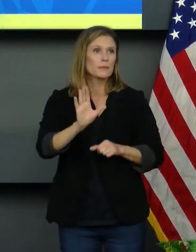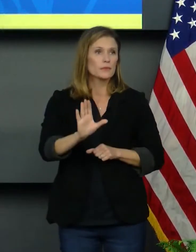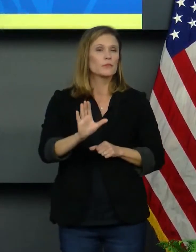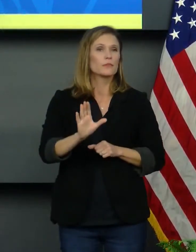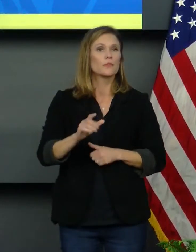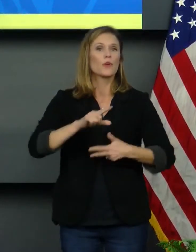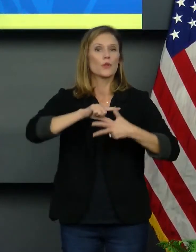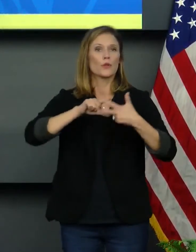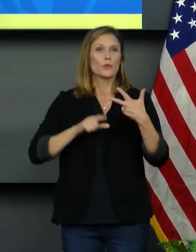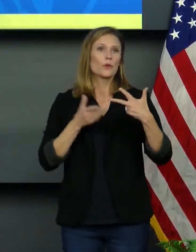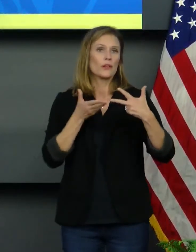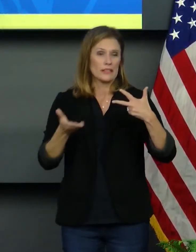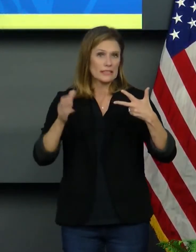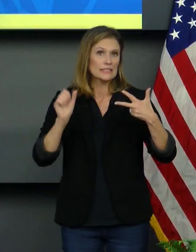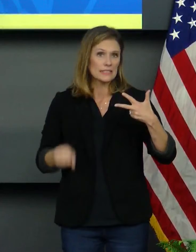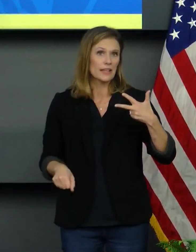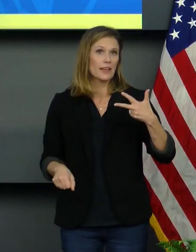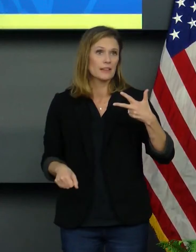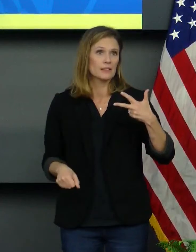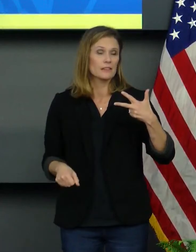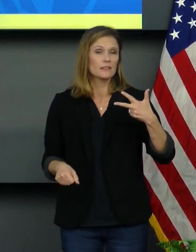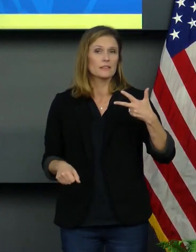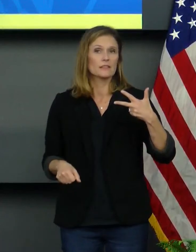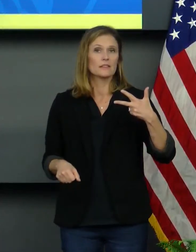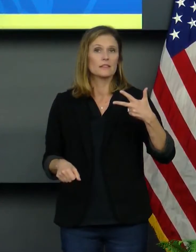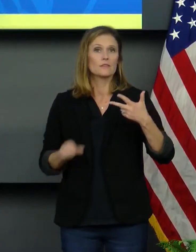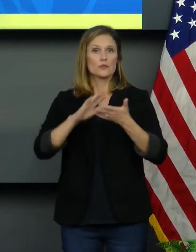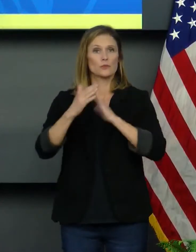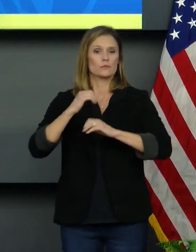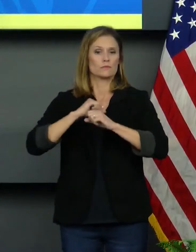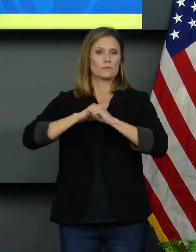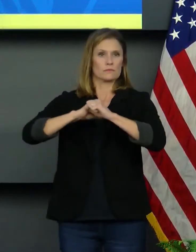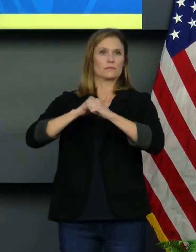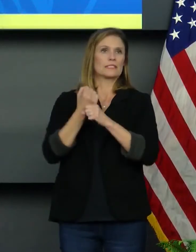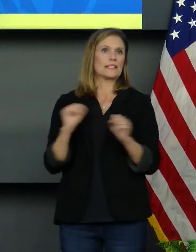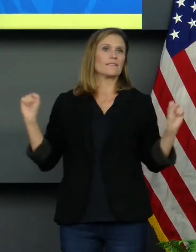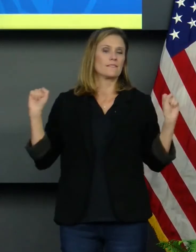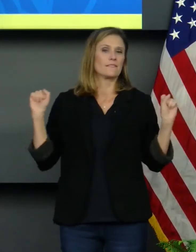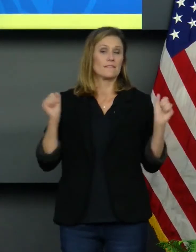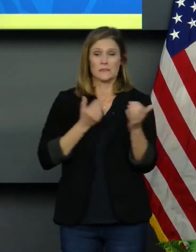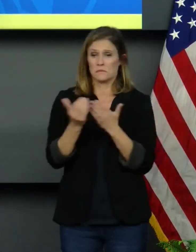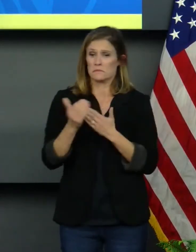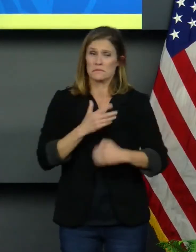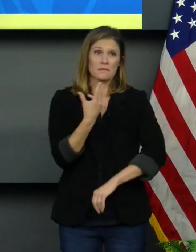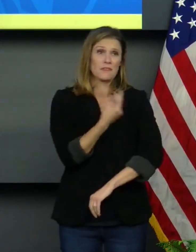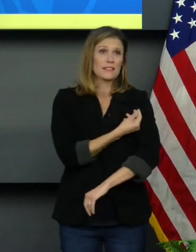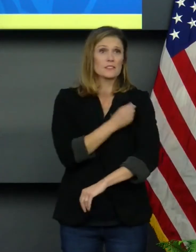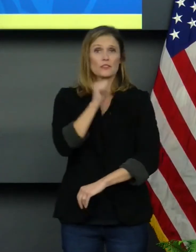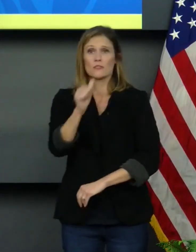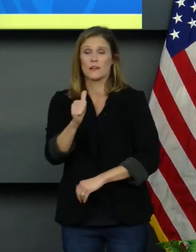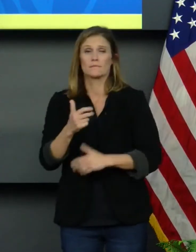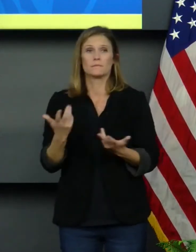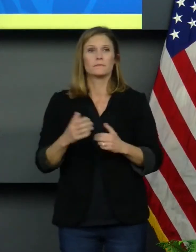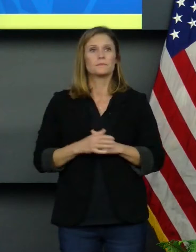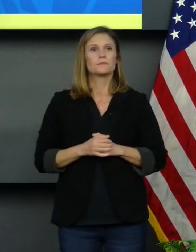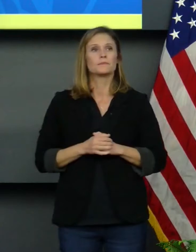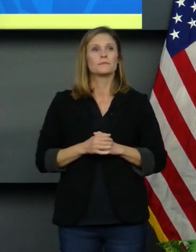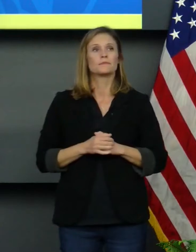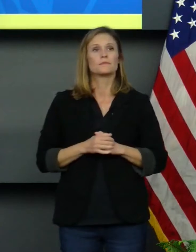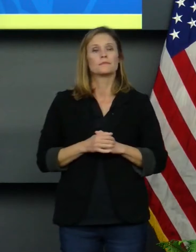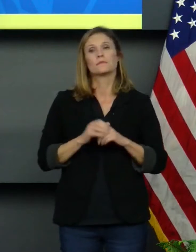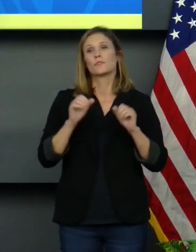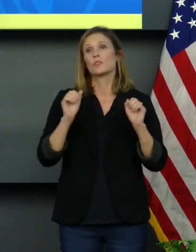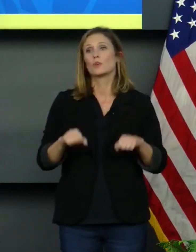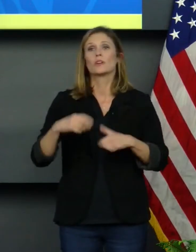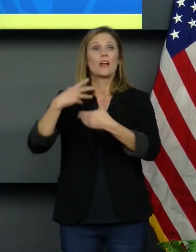there are 3 things you can do to increase your safety, regardless of whether you're vaccinated or not. You can